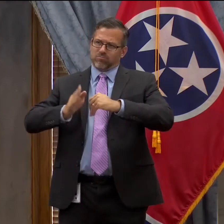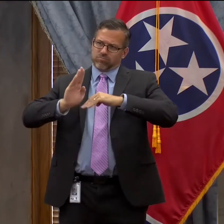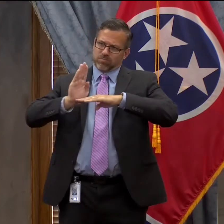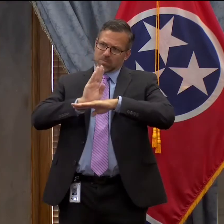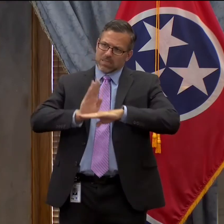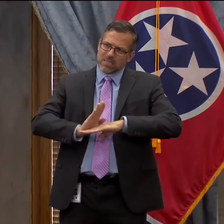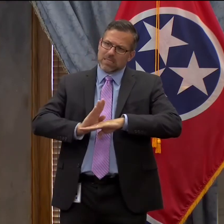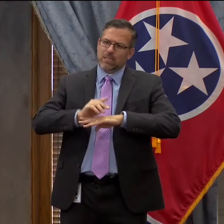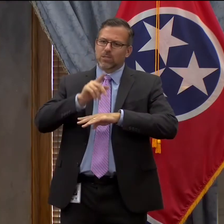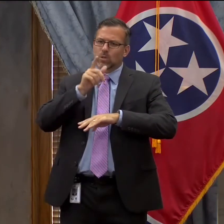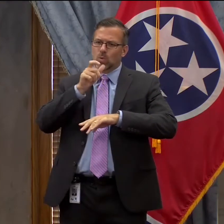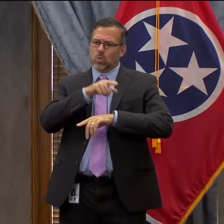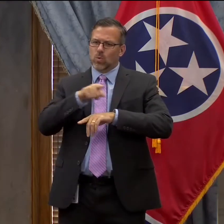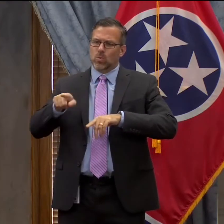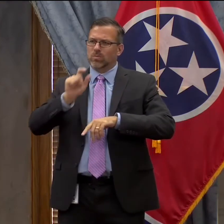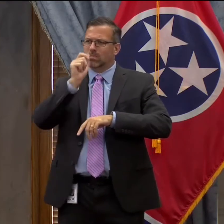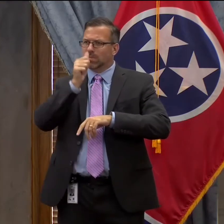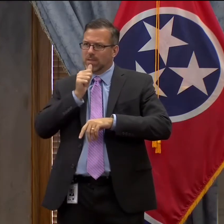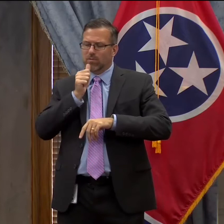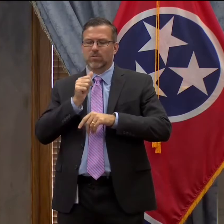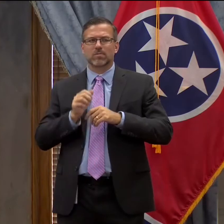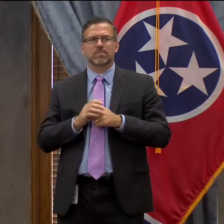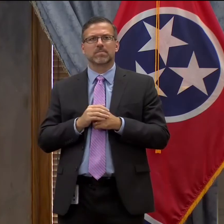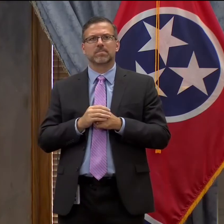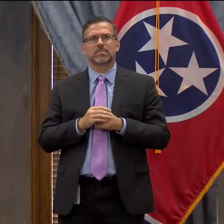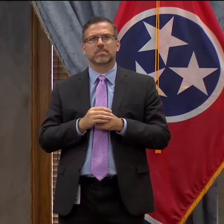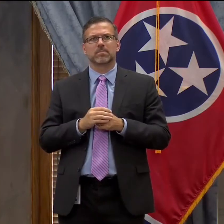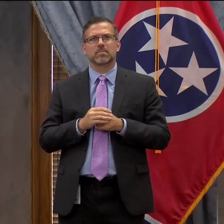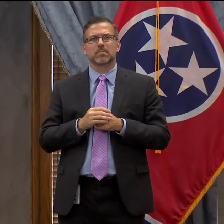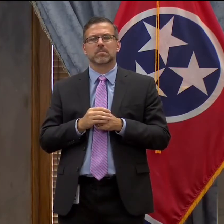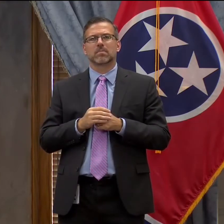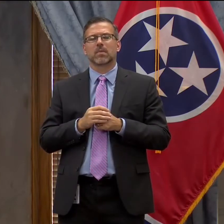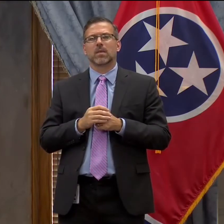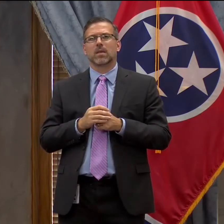funds. It has been to